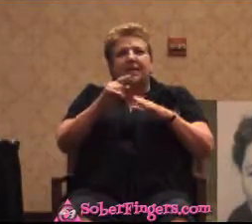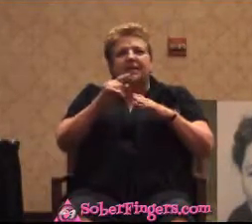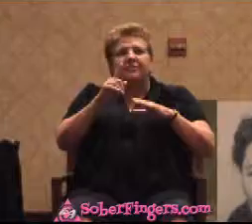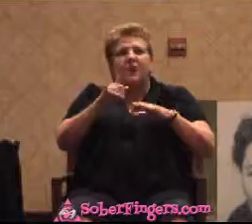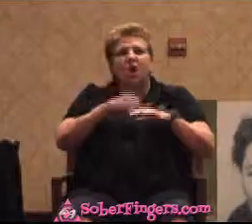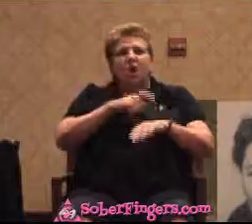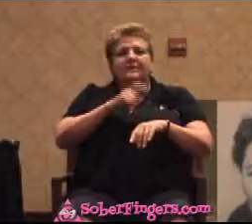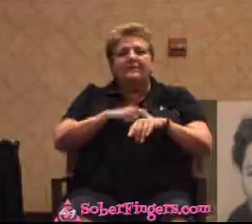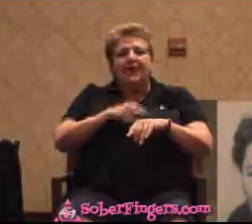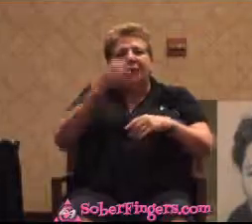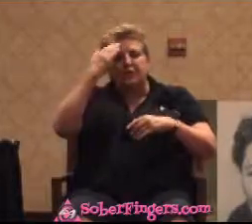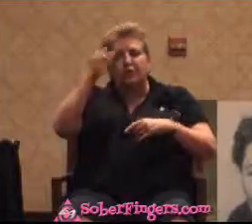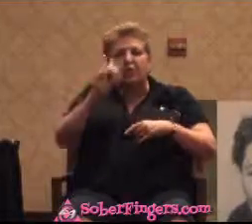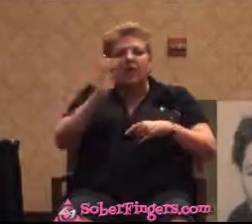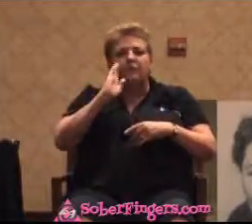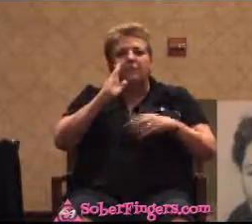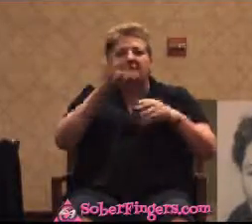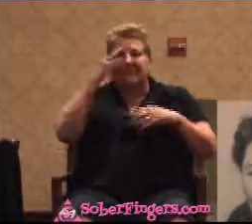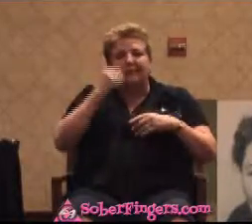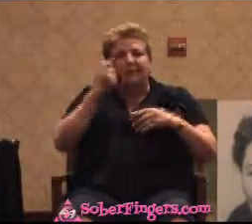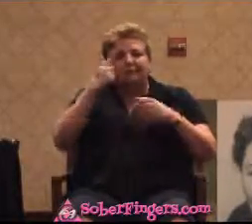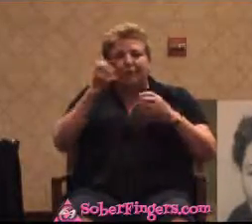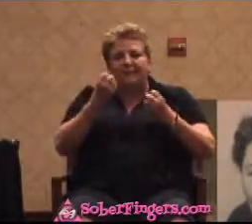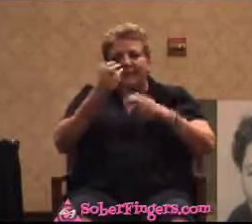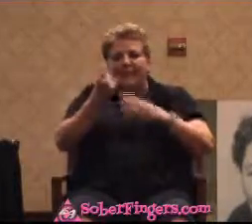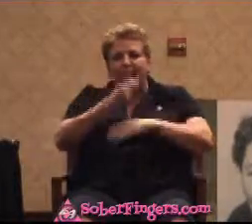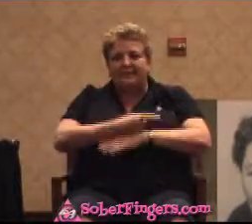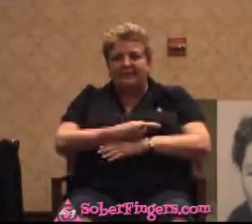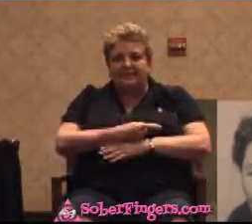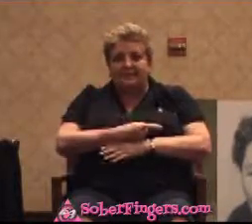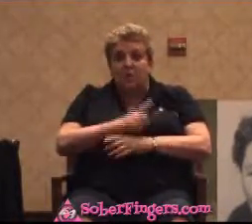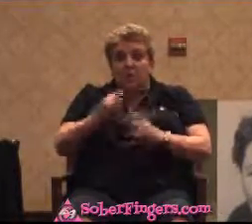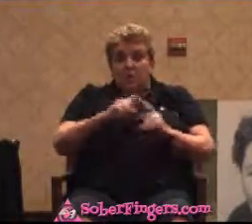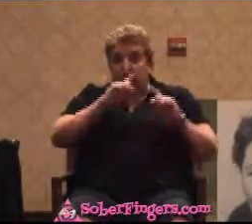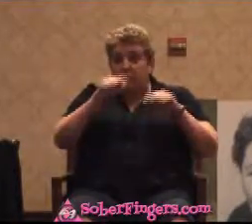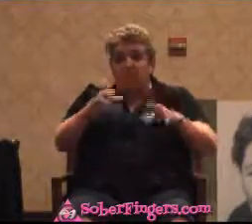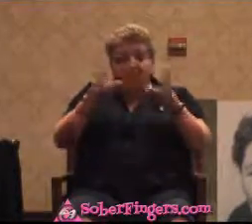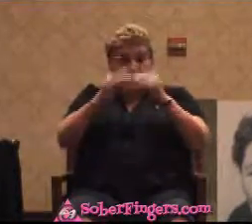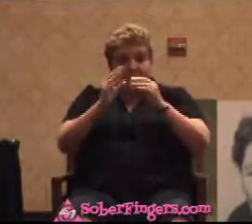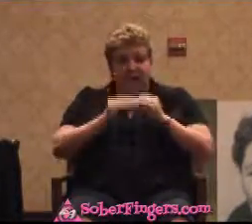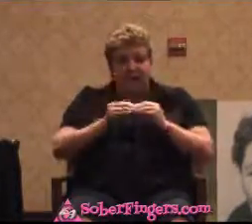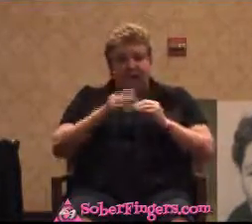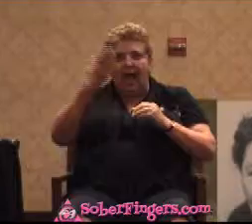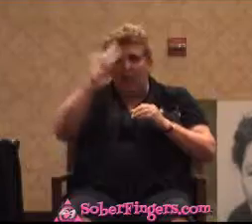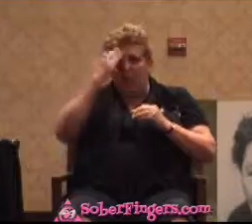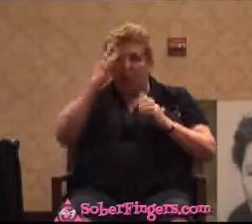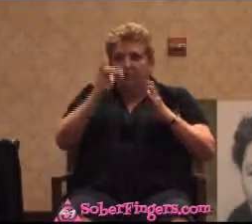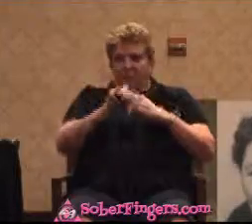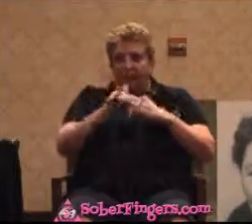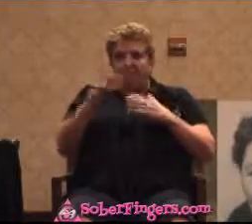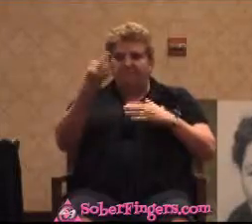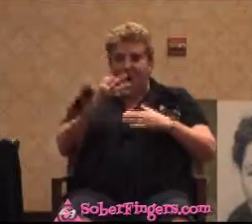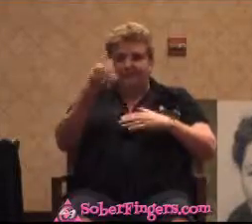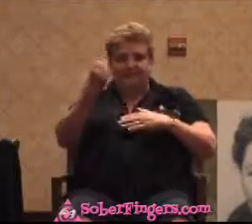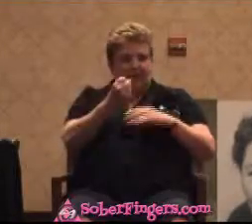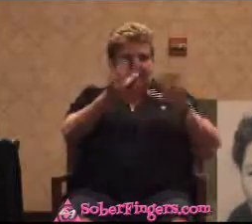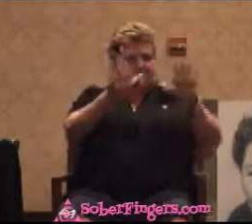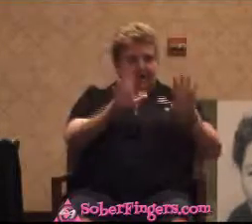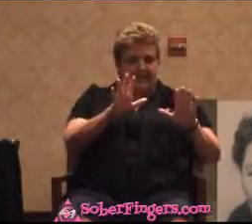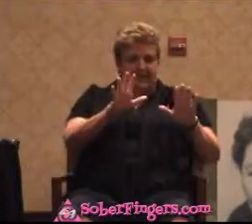staying for days, man. You know what I mean? When I would go to them conferences, I knew that Friday, Saturday, and Sunday, I knew where I